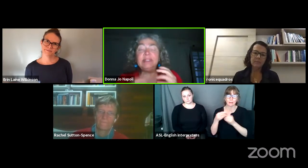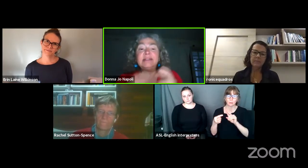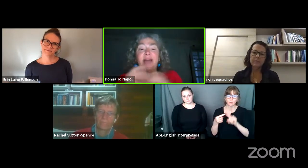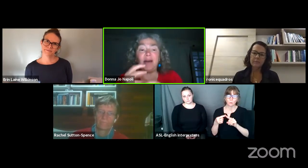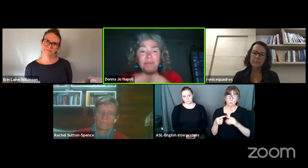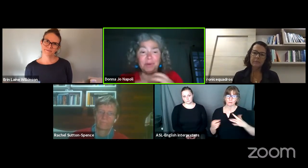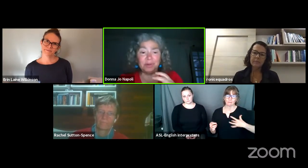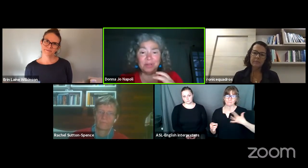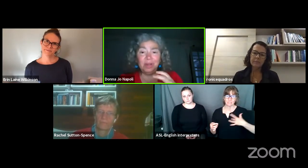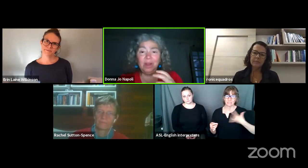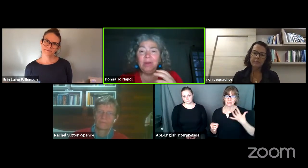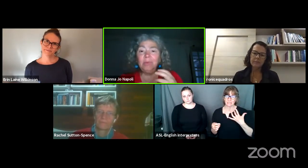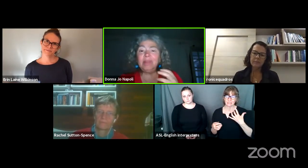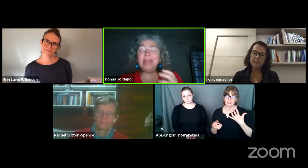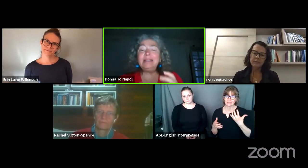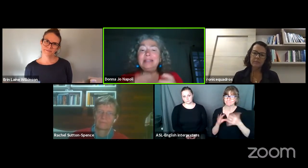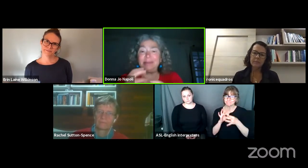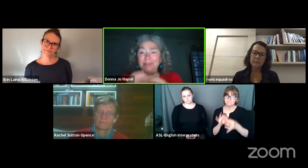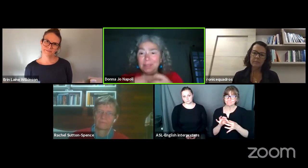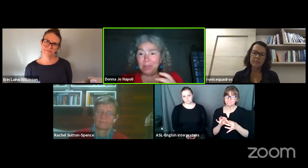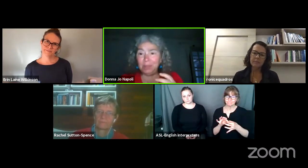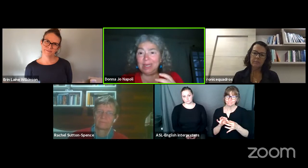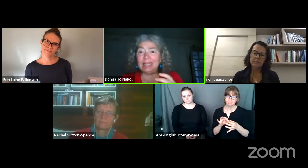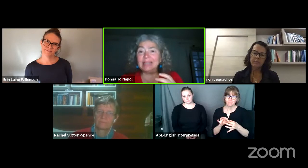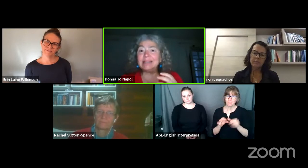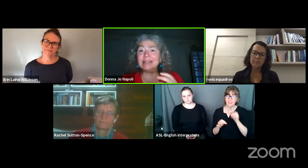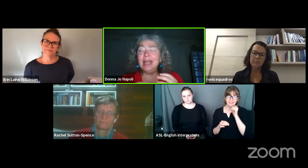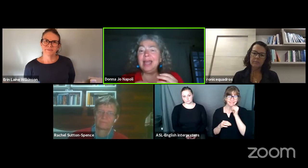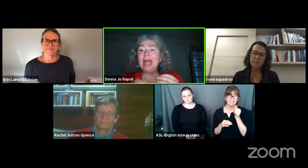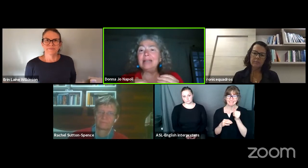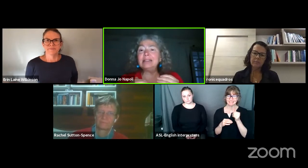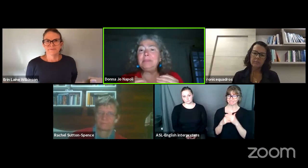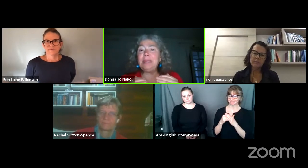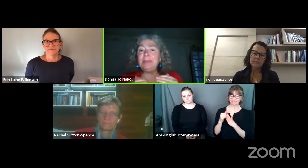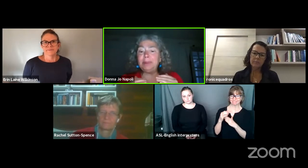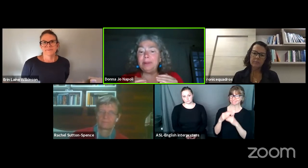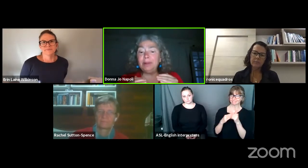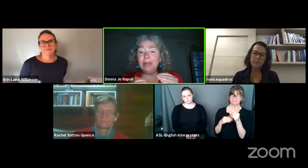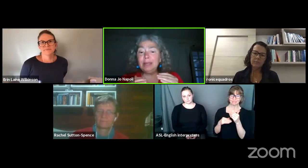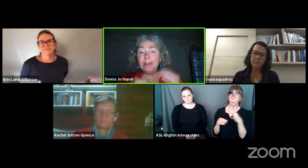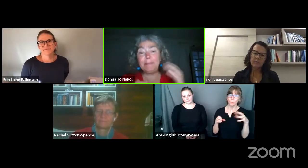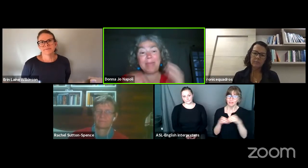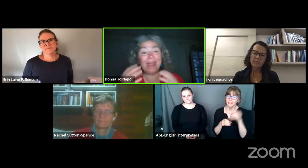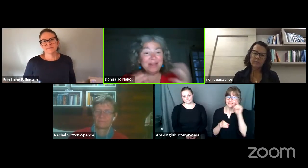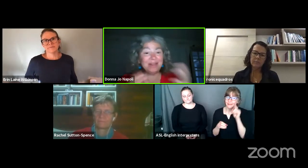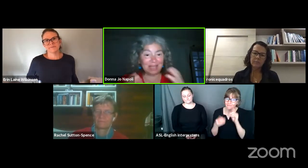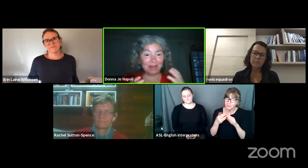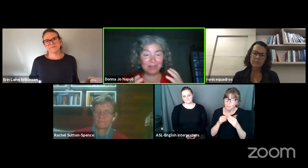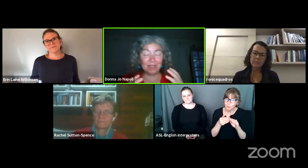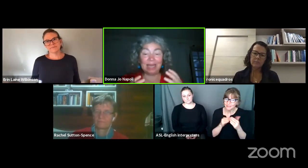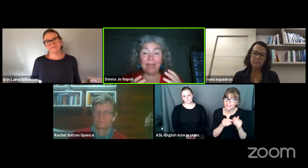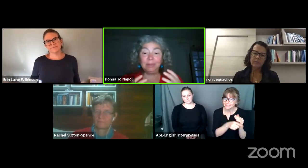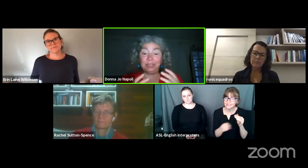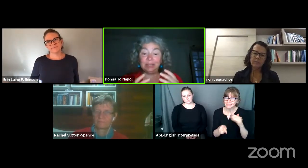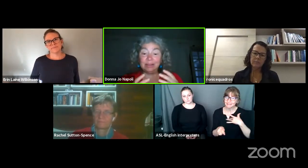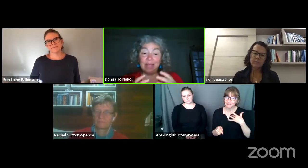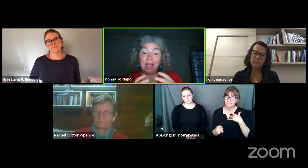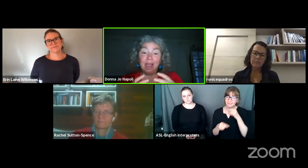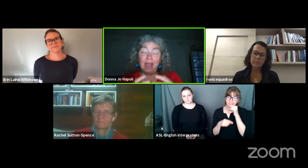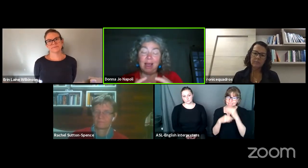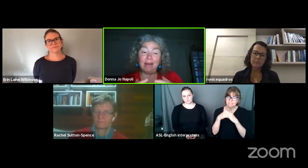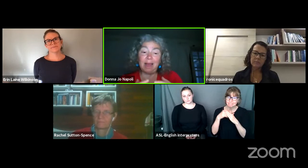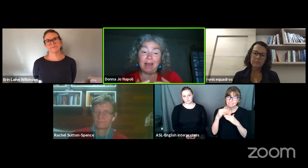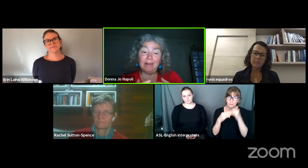feelings of discomfort within deaf communities as people compare themselves on